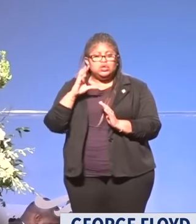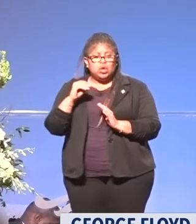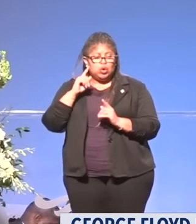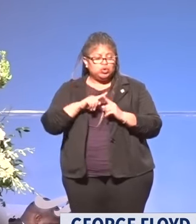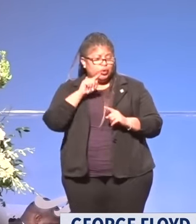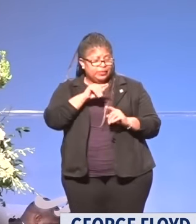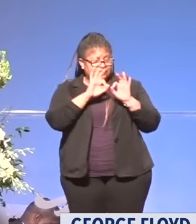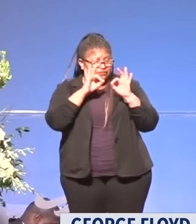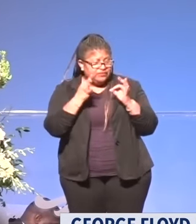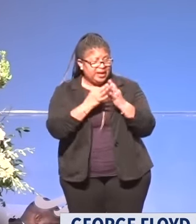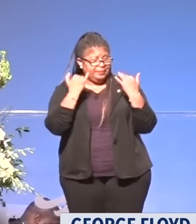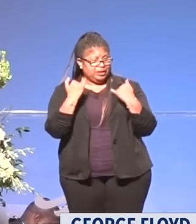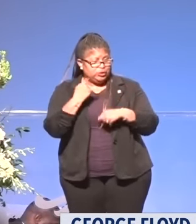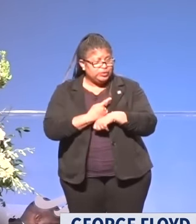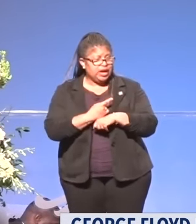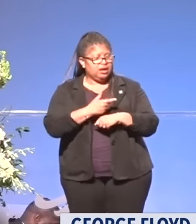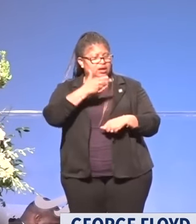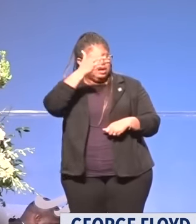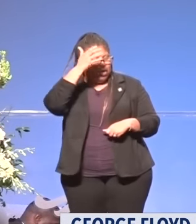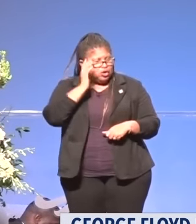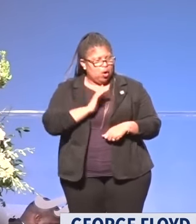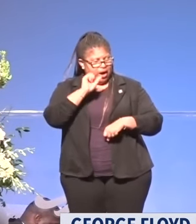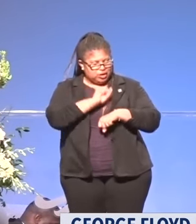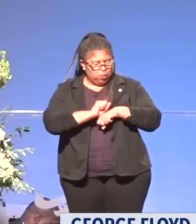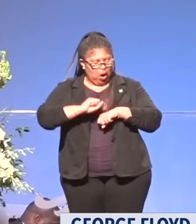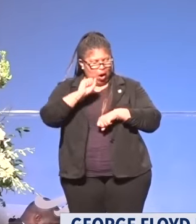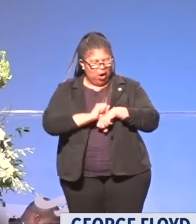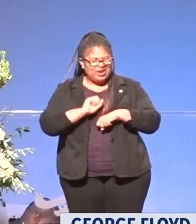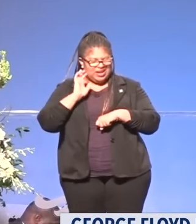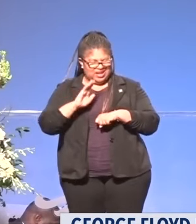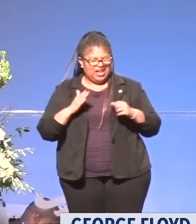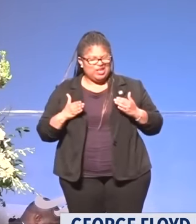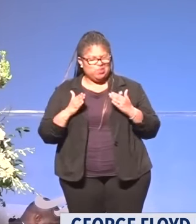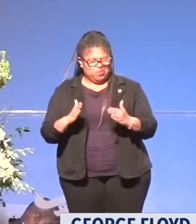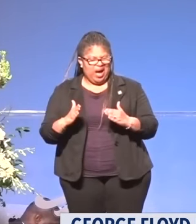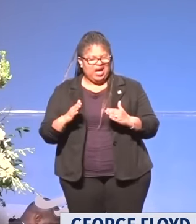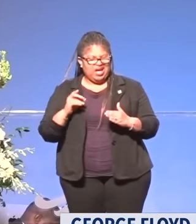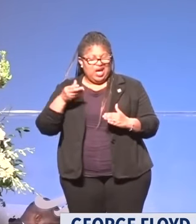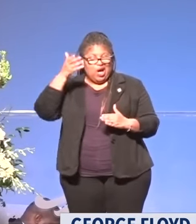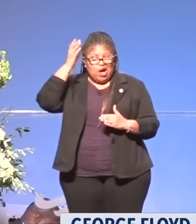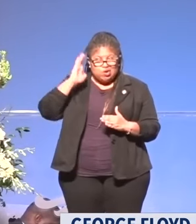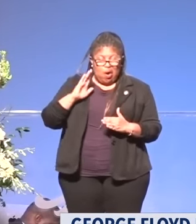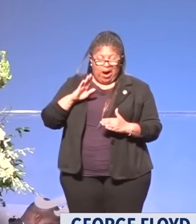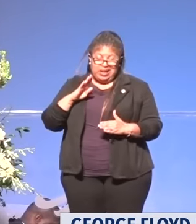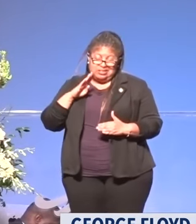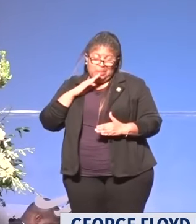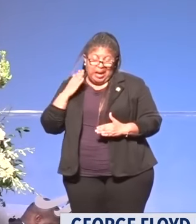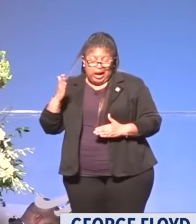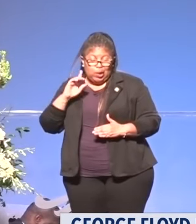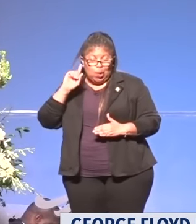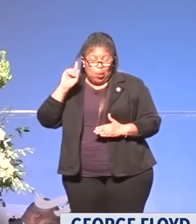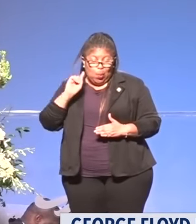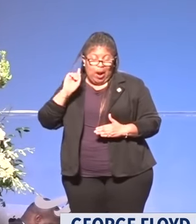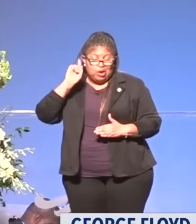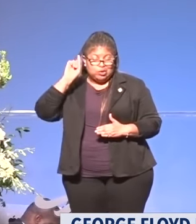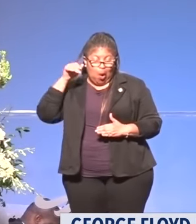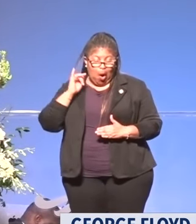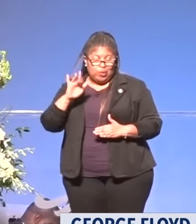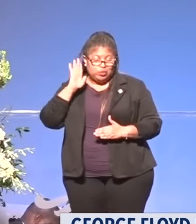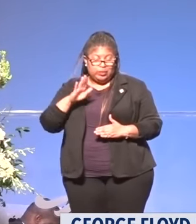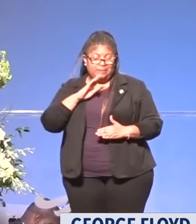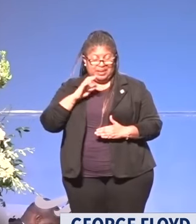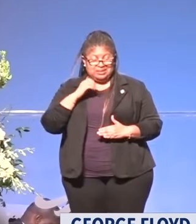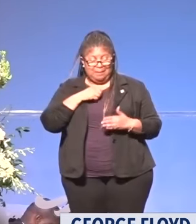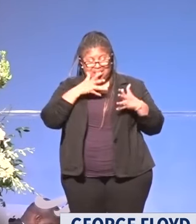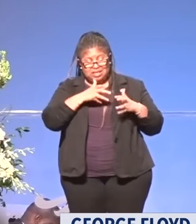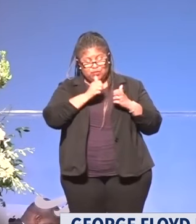to this family today, God is working his way and he has been where he always will be. I leave you